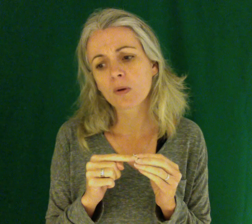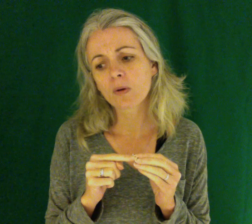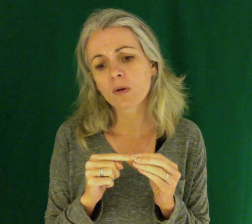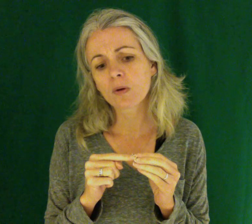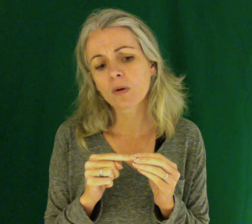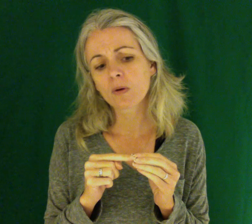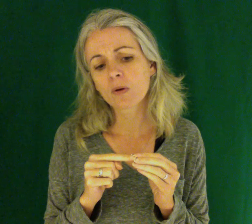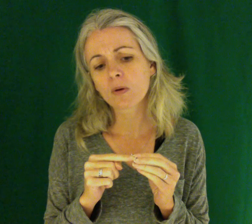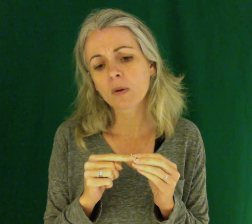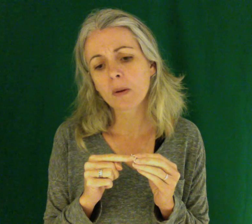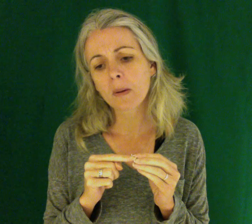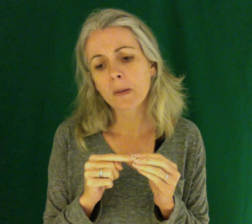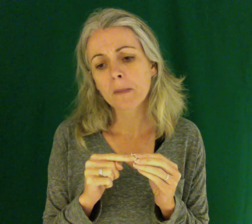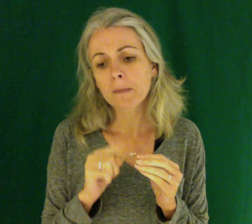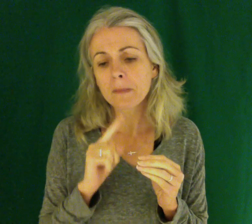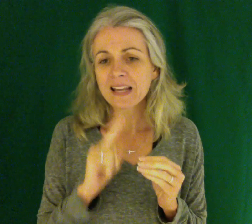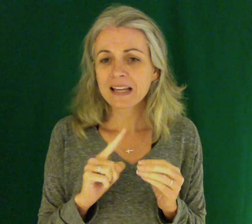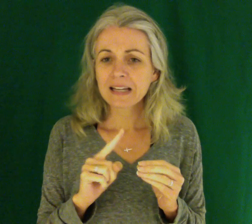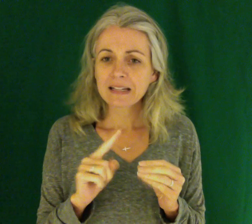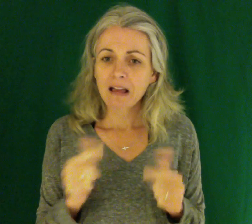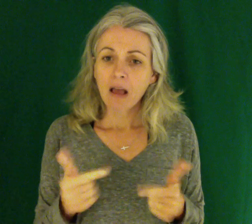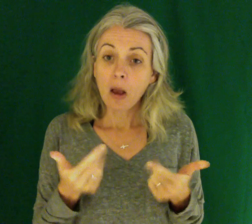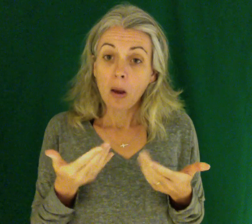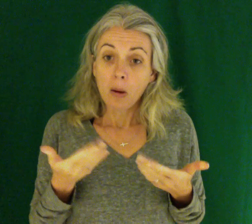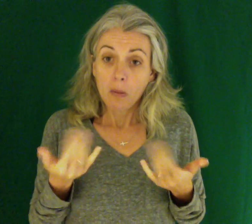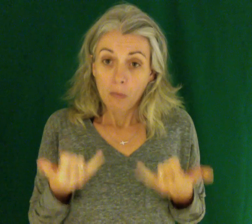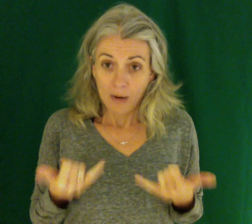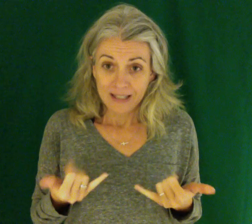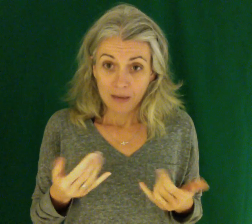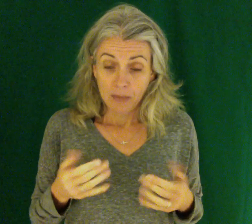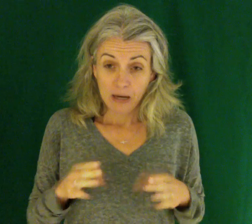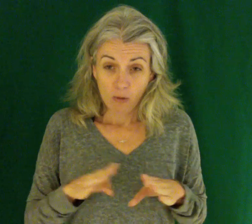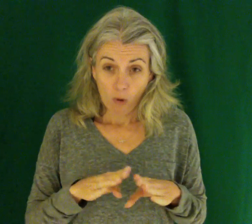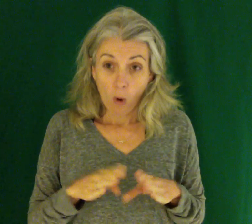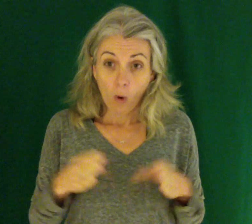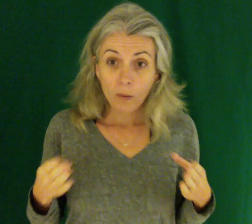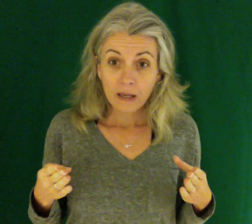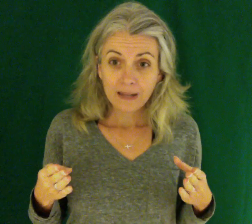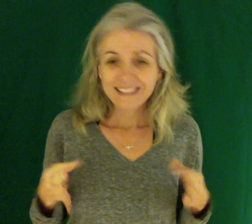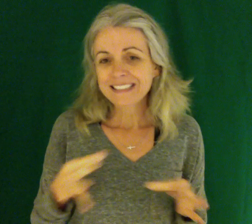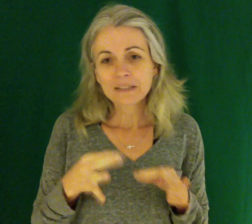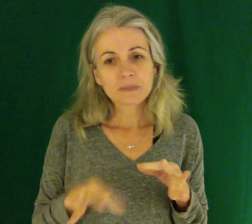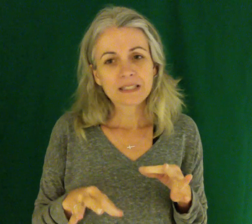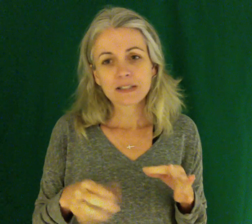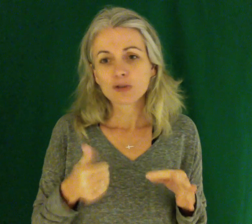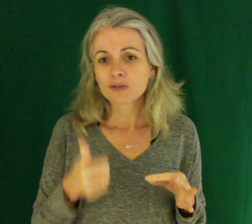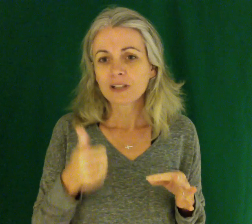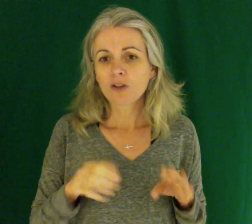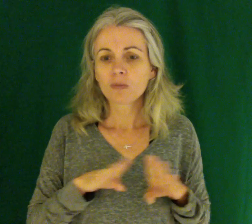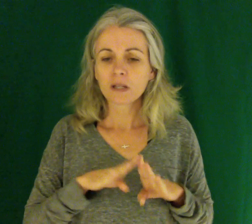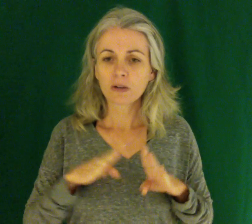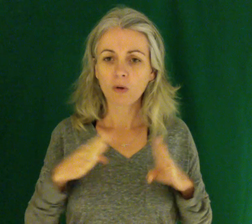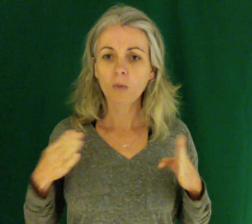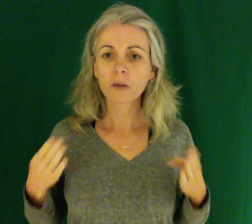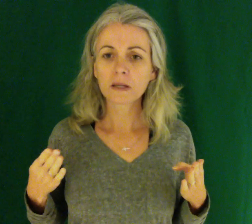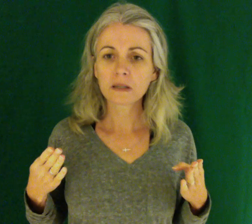being present, being open, simply being open to not